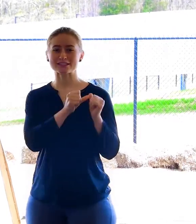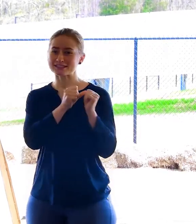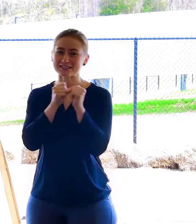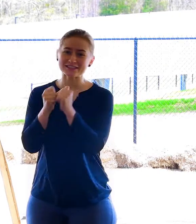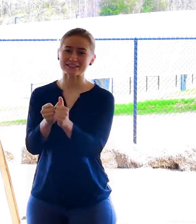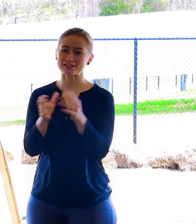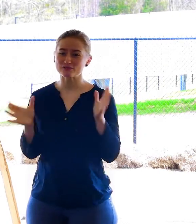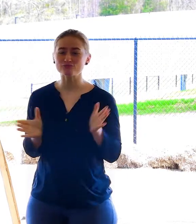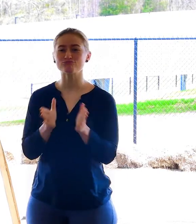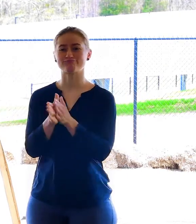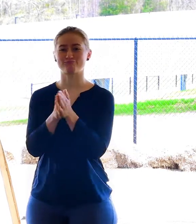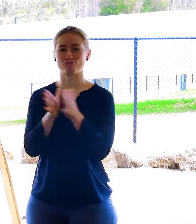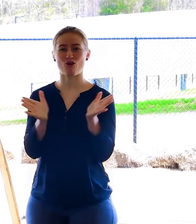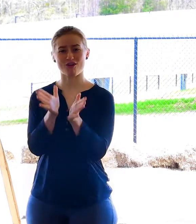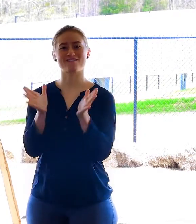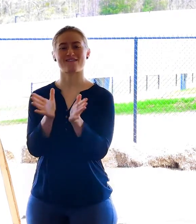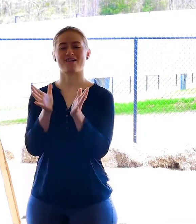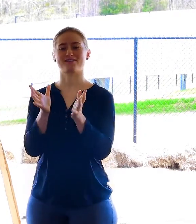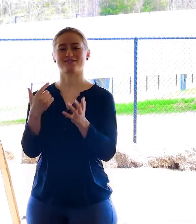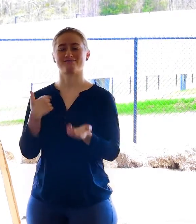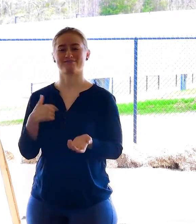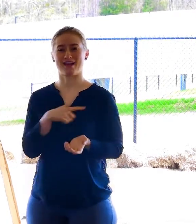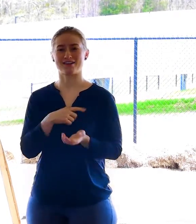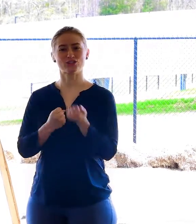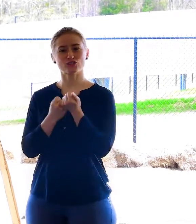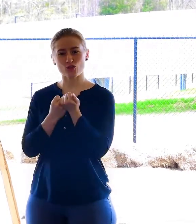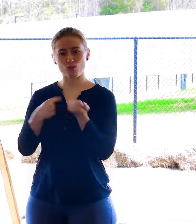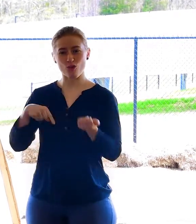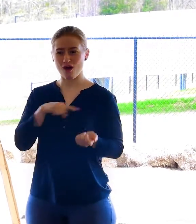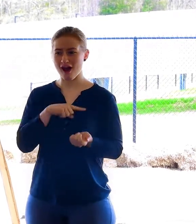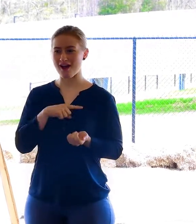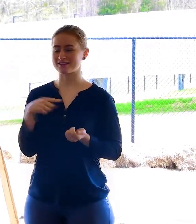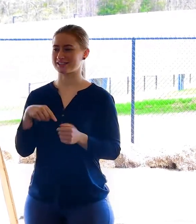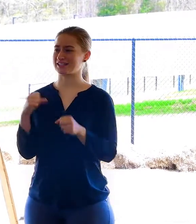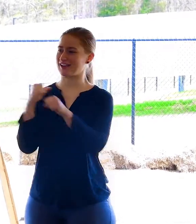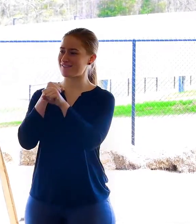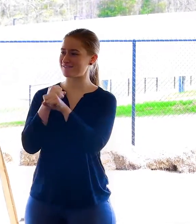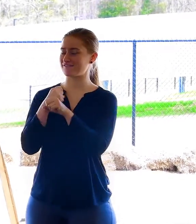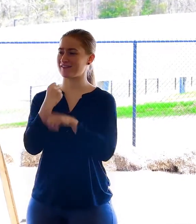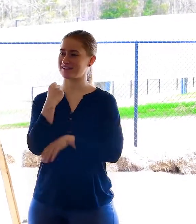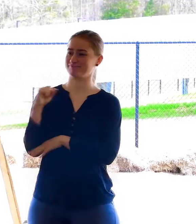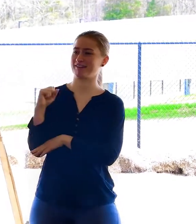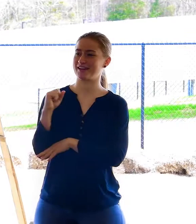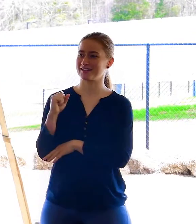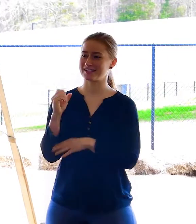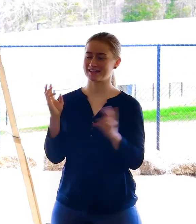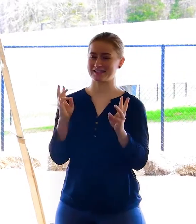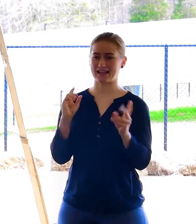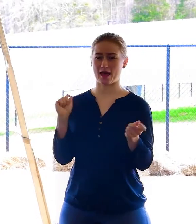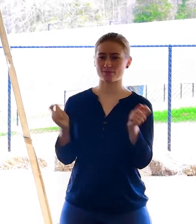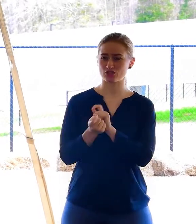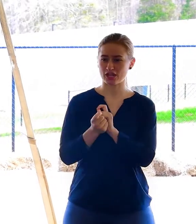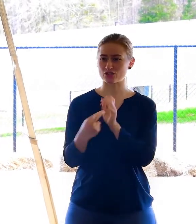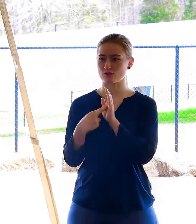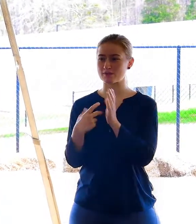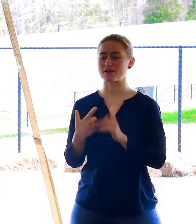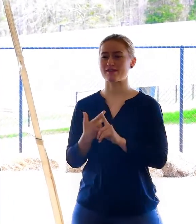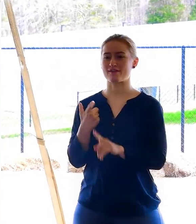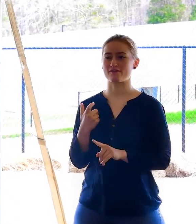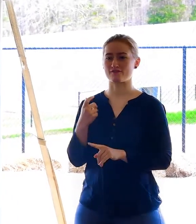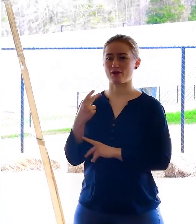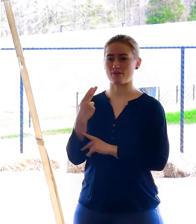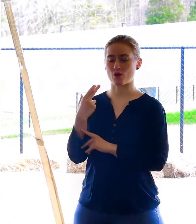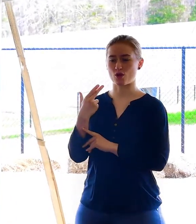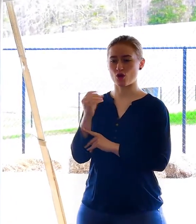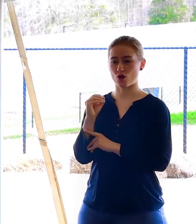push us and continue to support us in our fight against climate change. Representatives from HOCO Climate